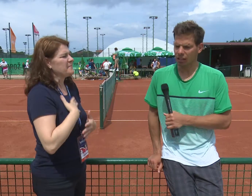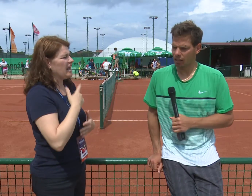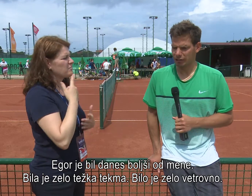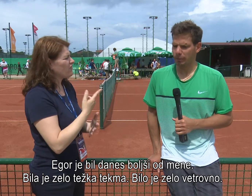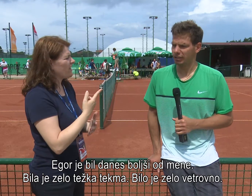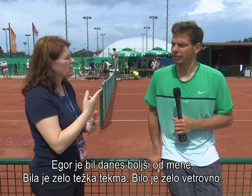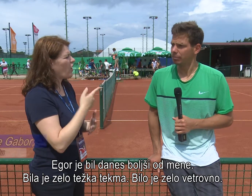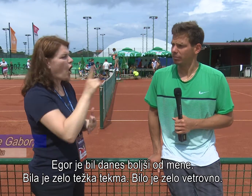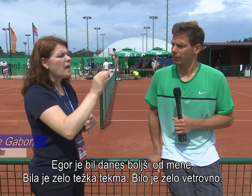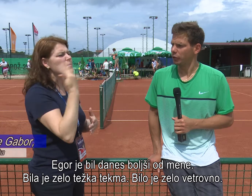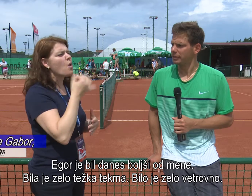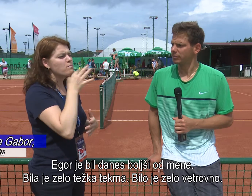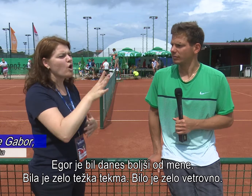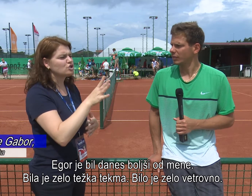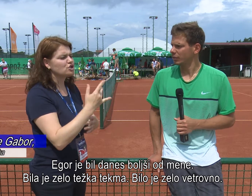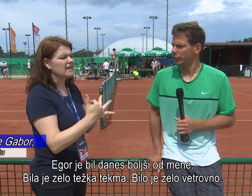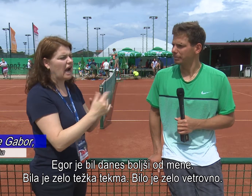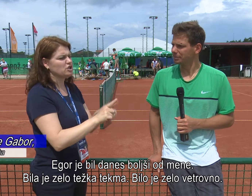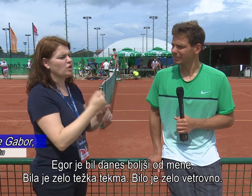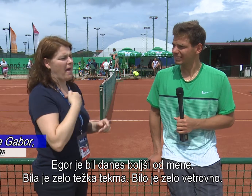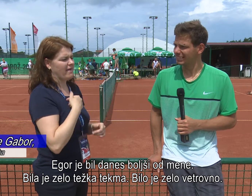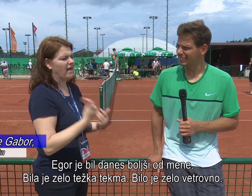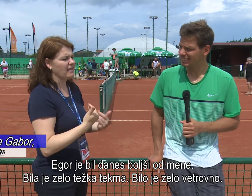You were the better than for me today.